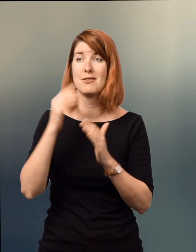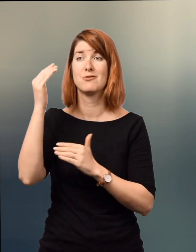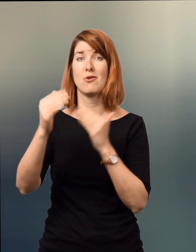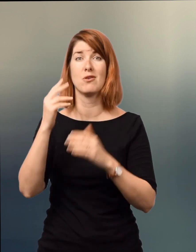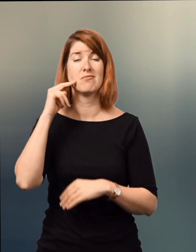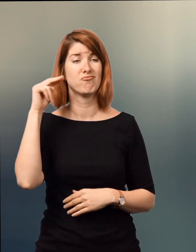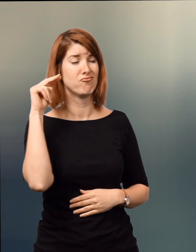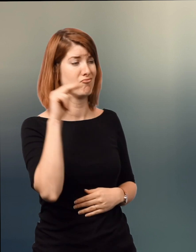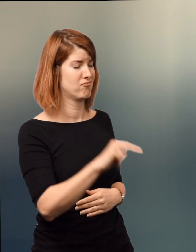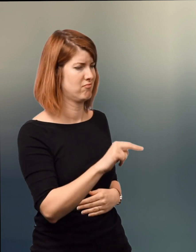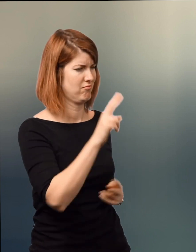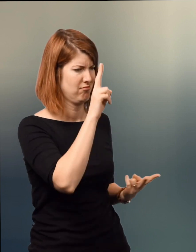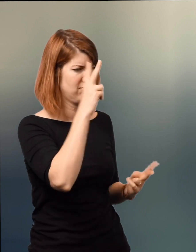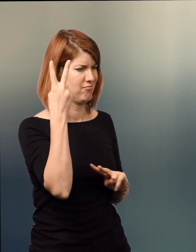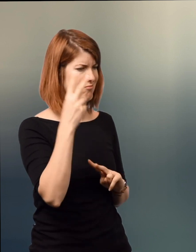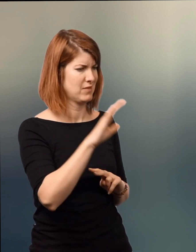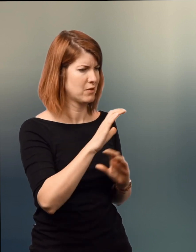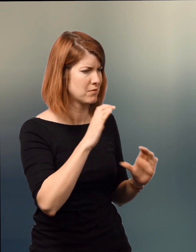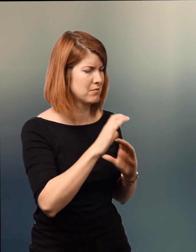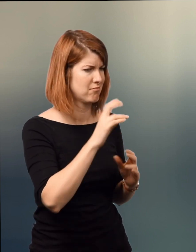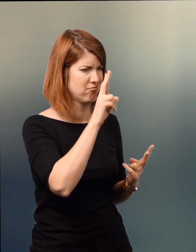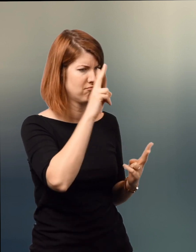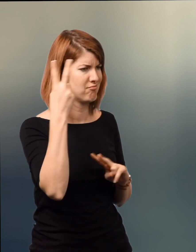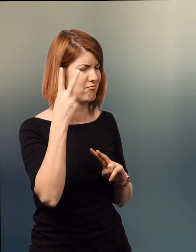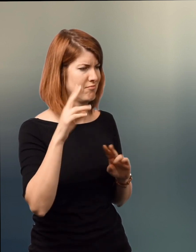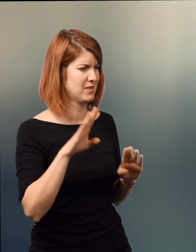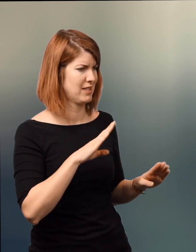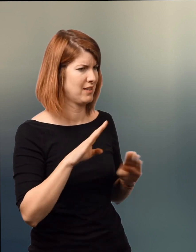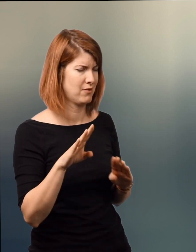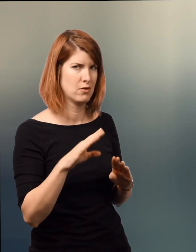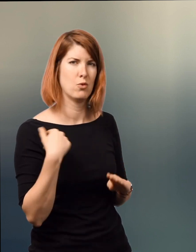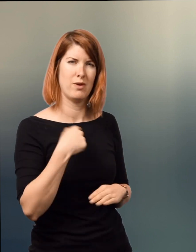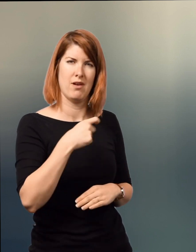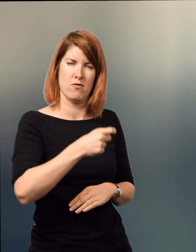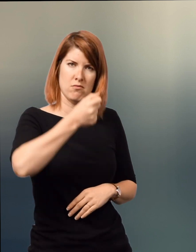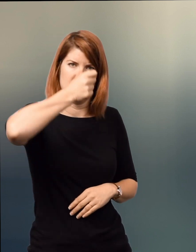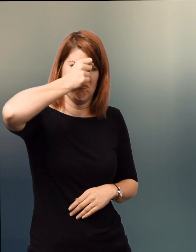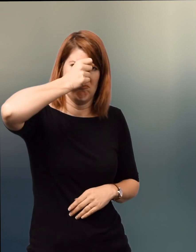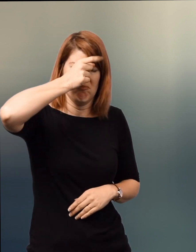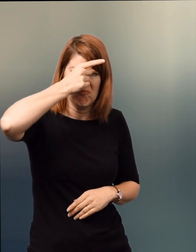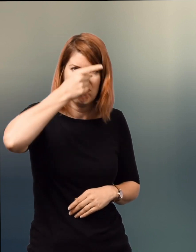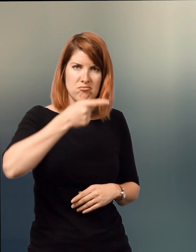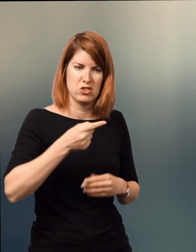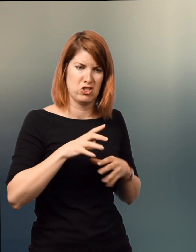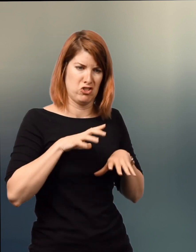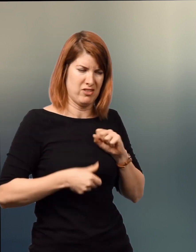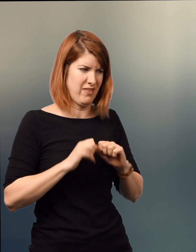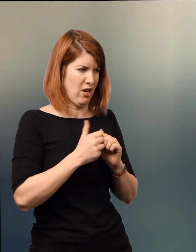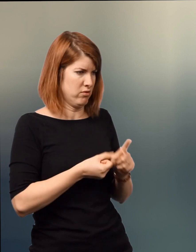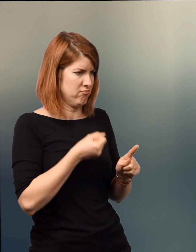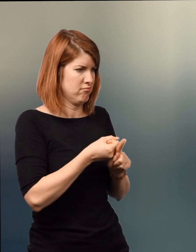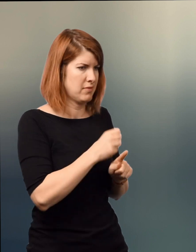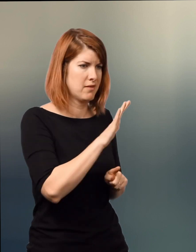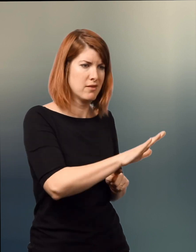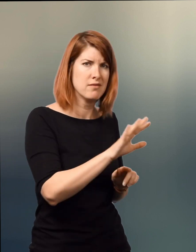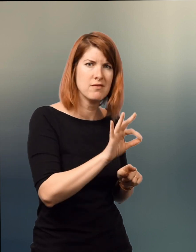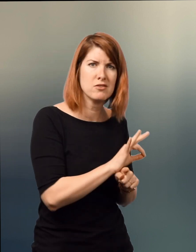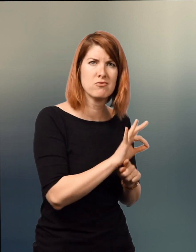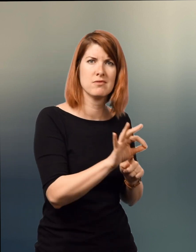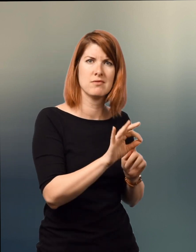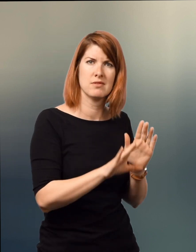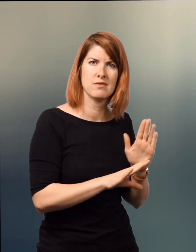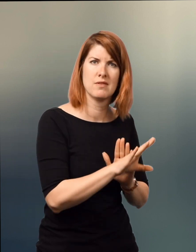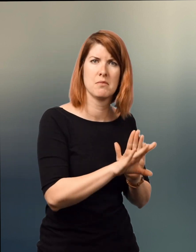or misunderstand behavior and communication if we're not aware of grief's significant impact on an adopted child's functioning